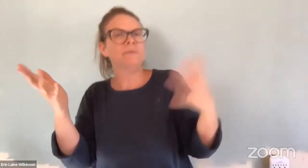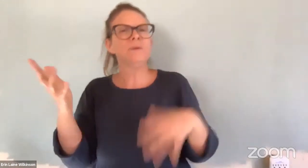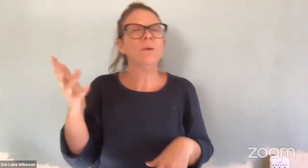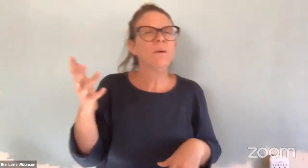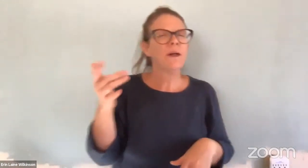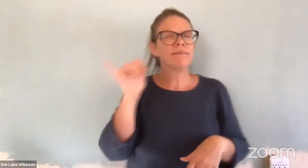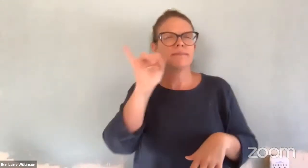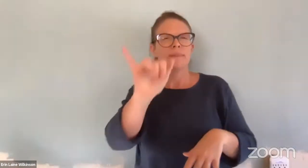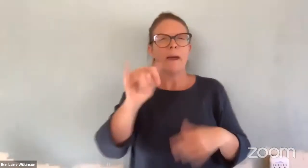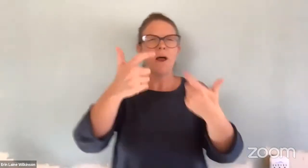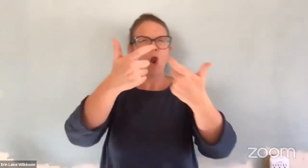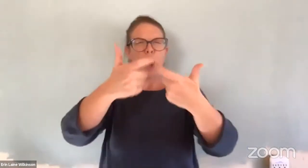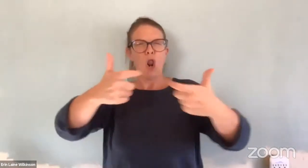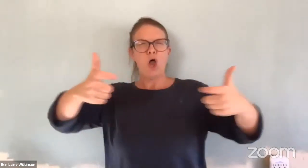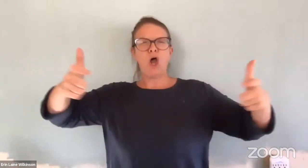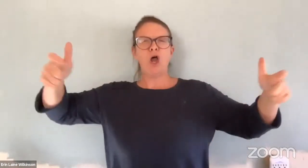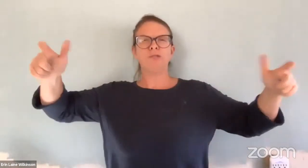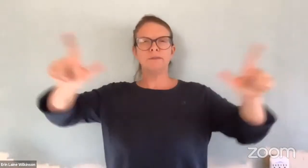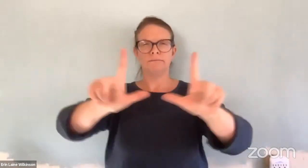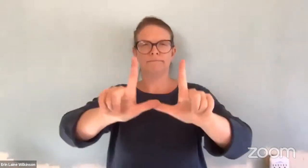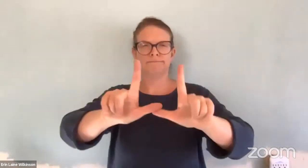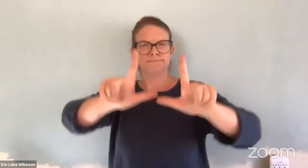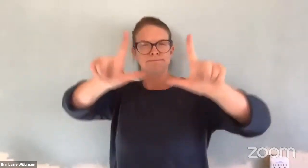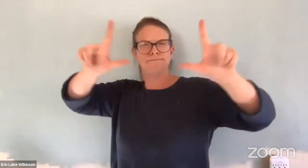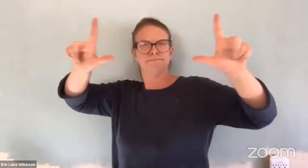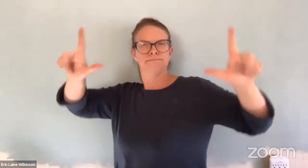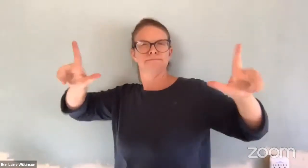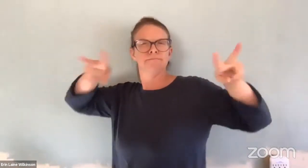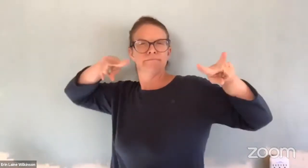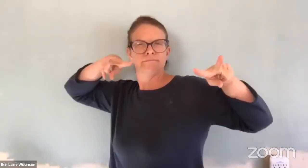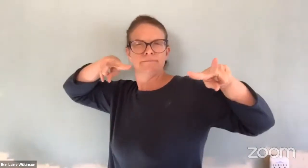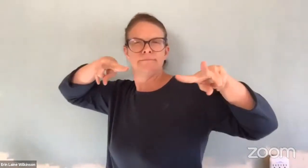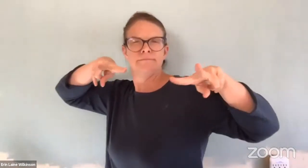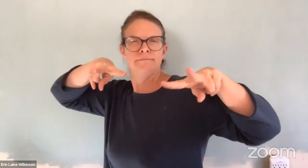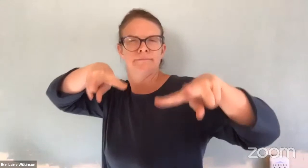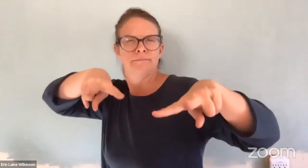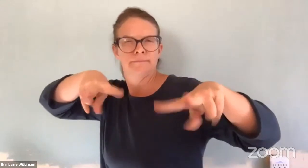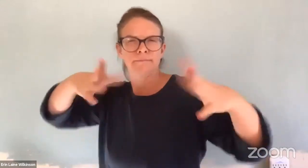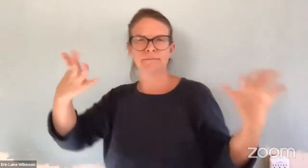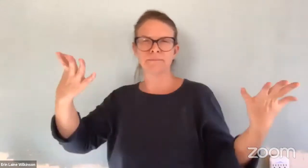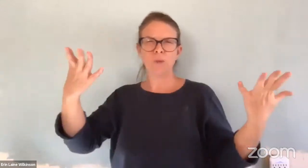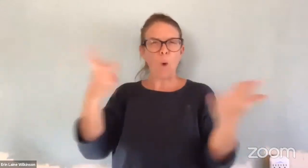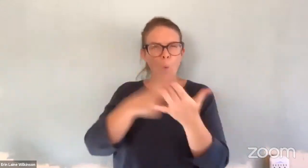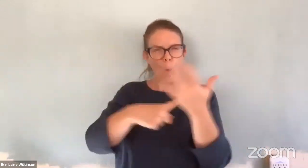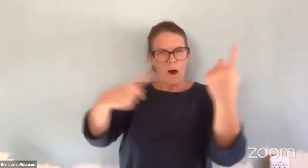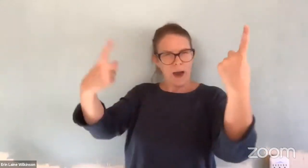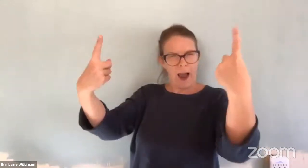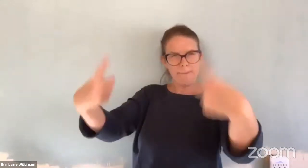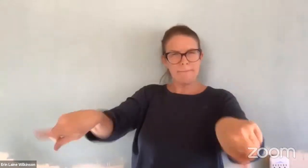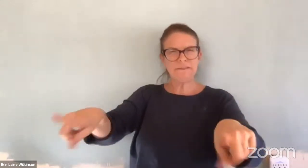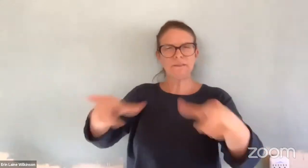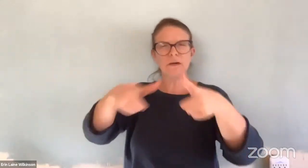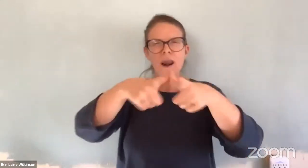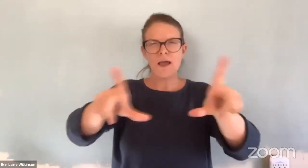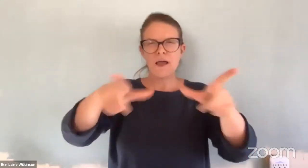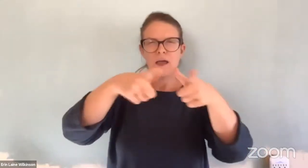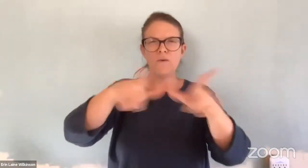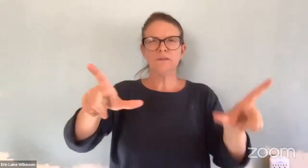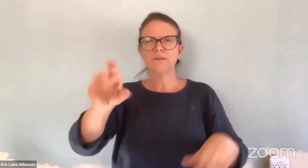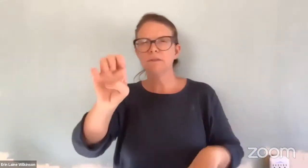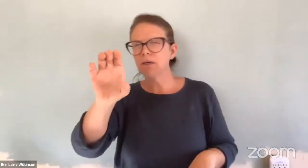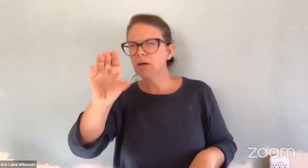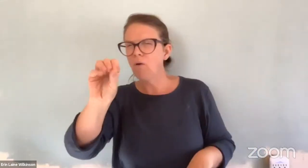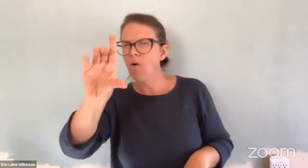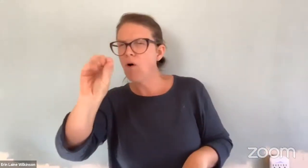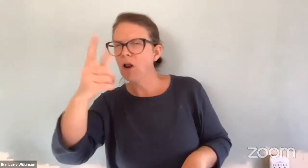this knowledge of sign language, maybe they would use sign language with their deaf child. So when we take a step back and take this bigger picture look at